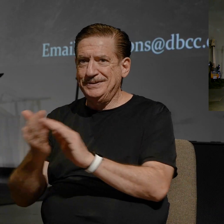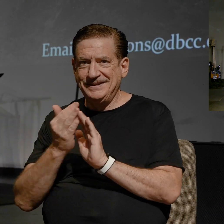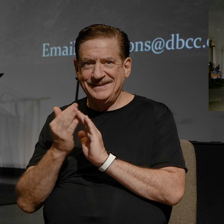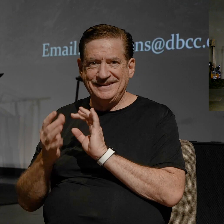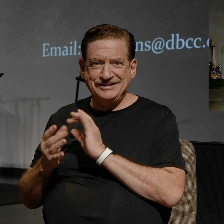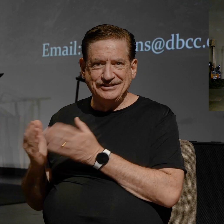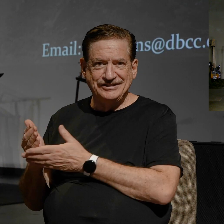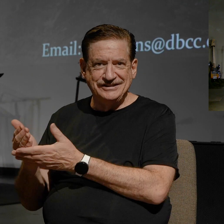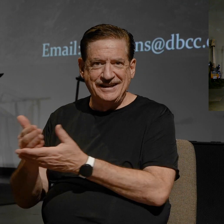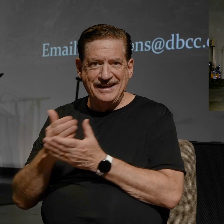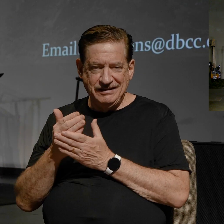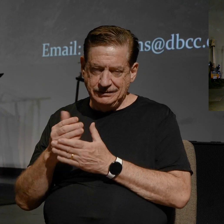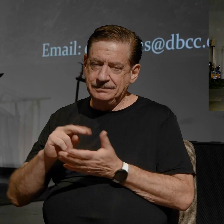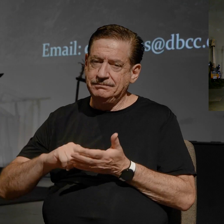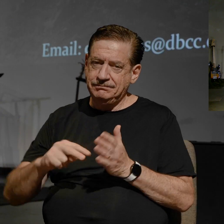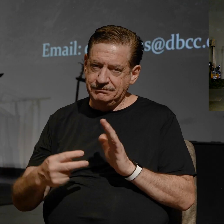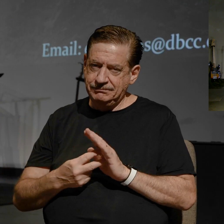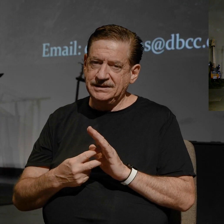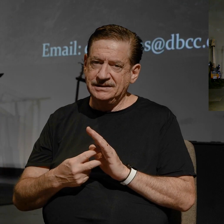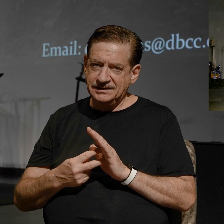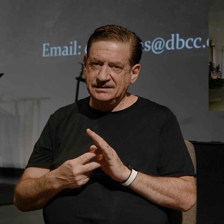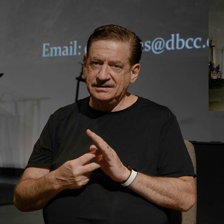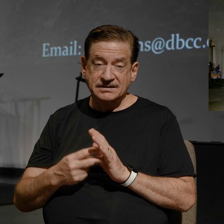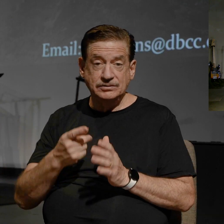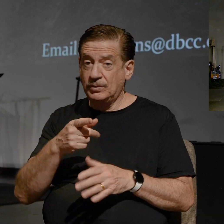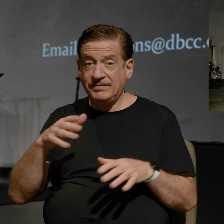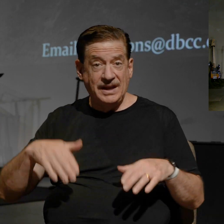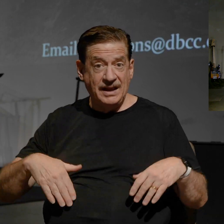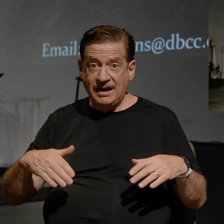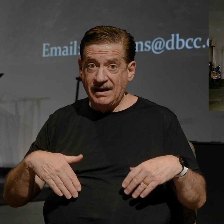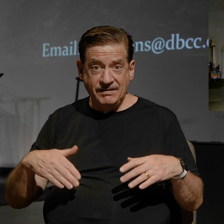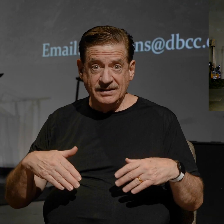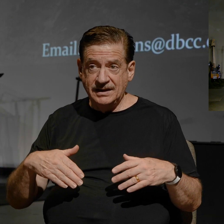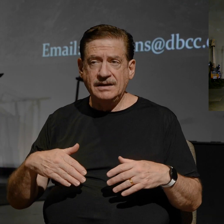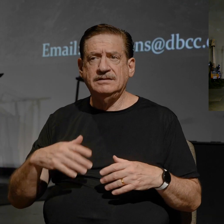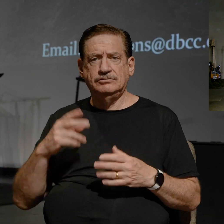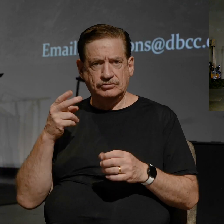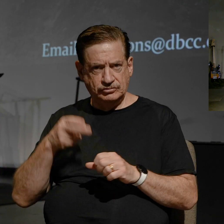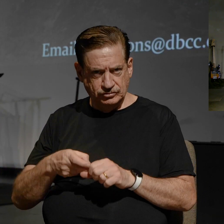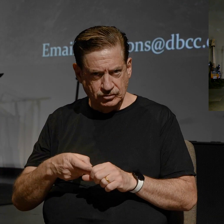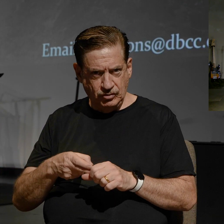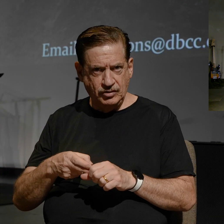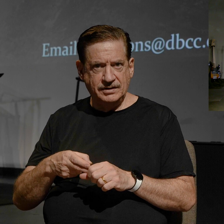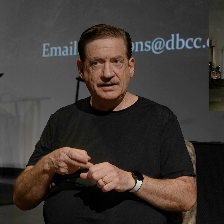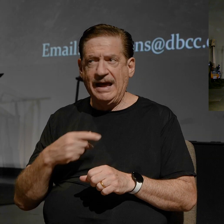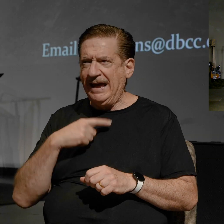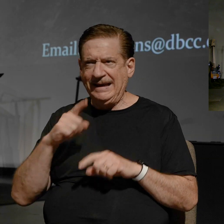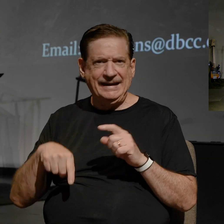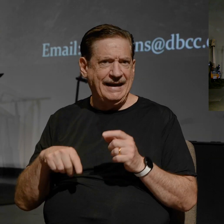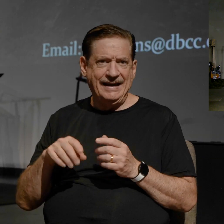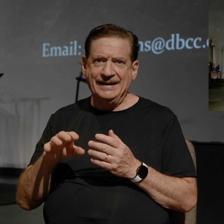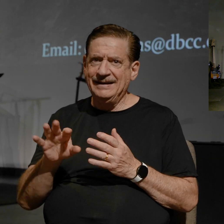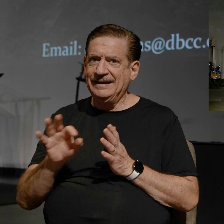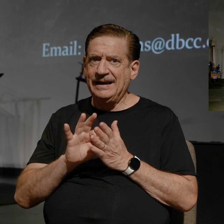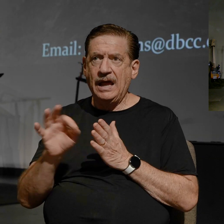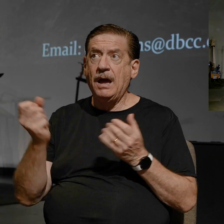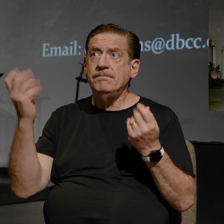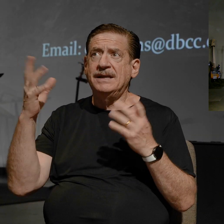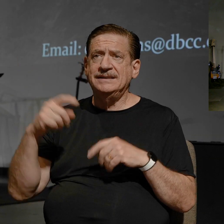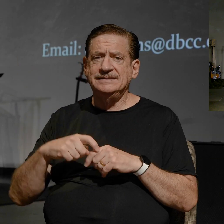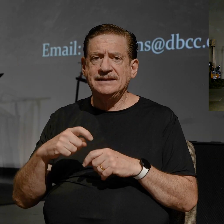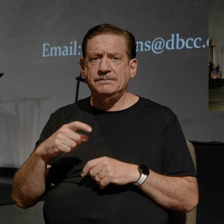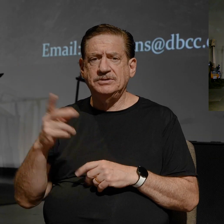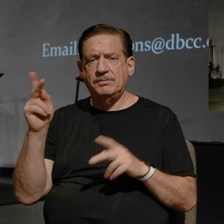community. So if you haven't yet, join in. I can't count the number of times I've heard someone say to me, you